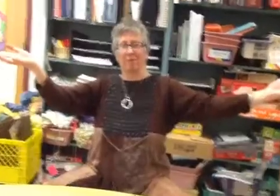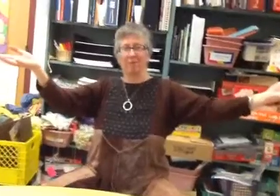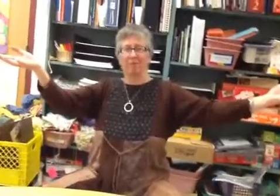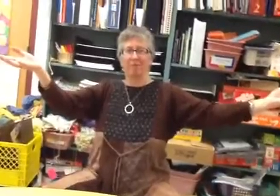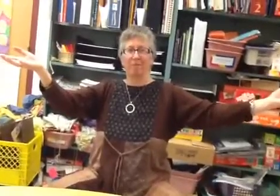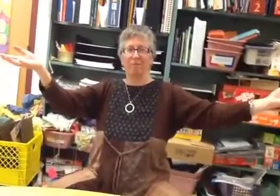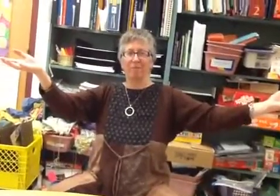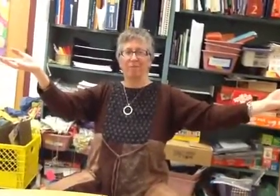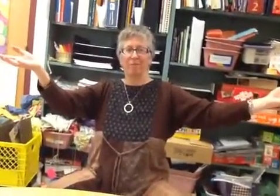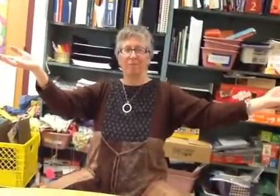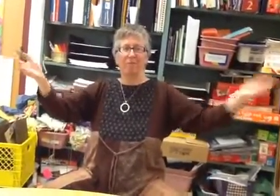'Cause baby, you're a